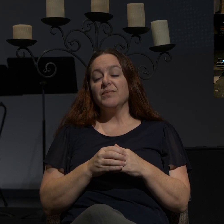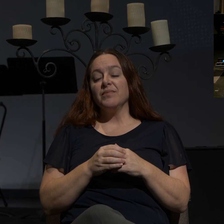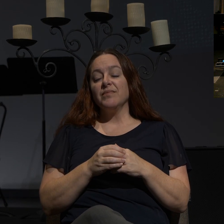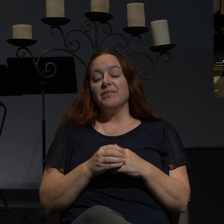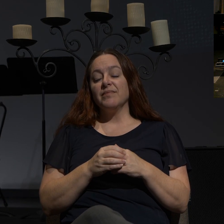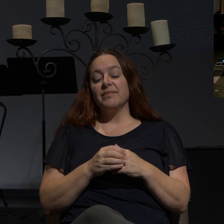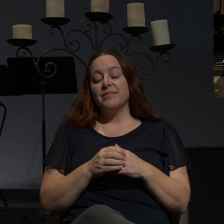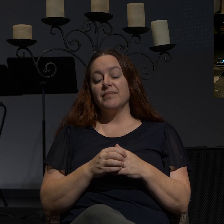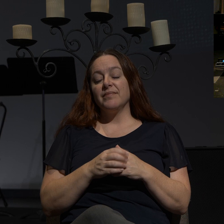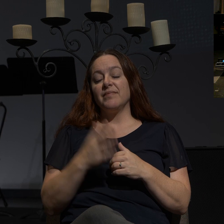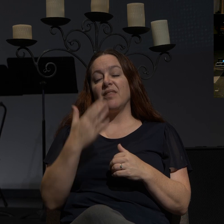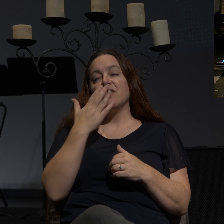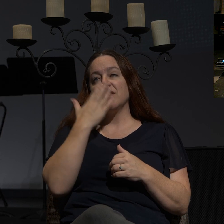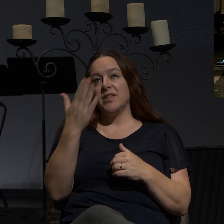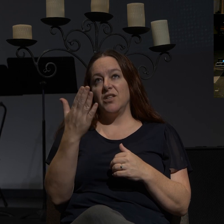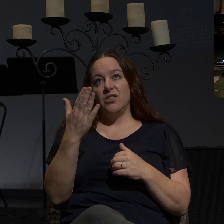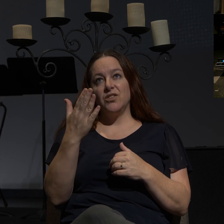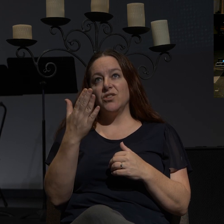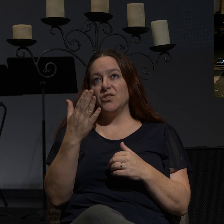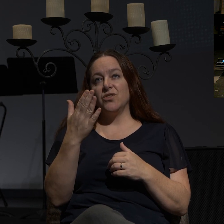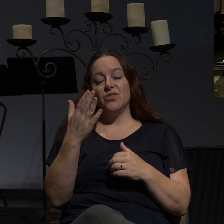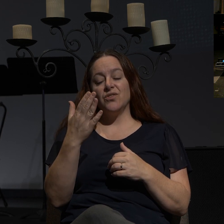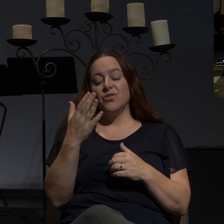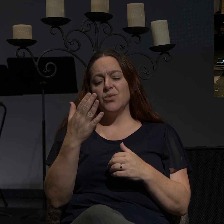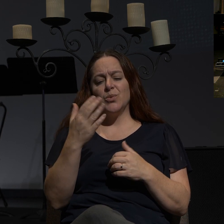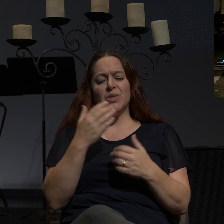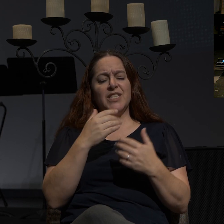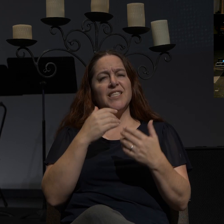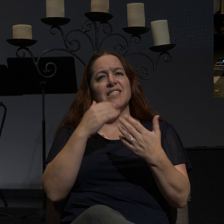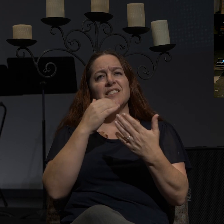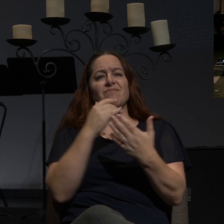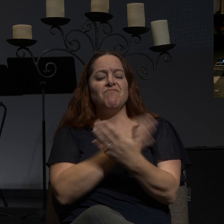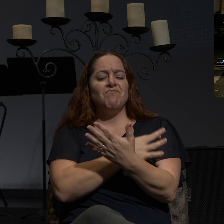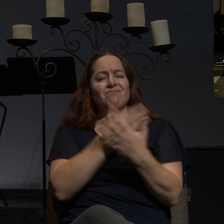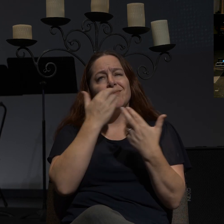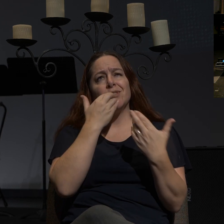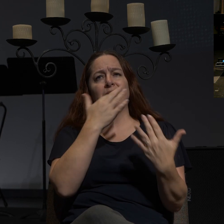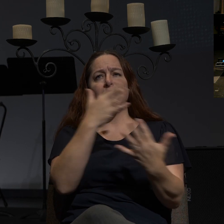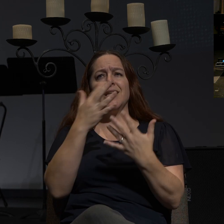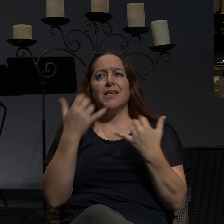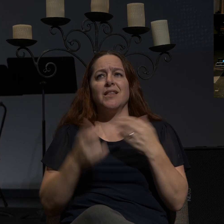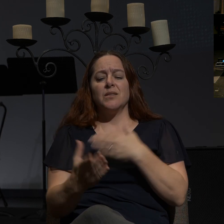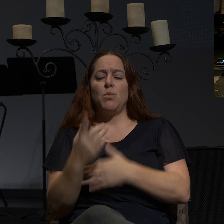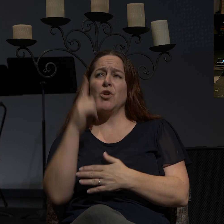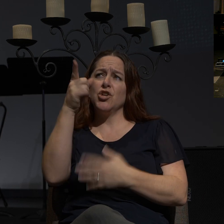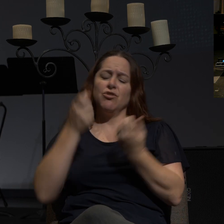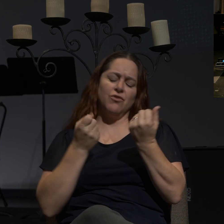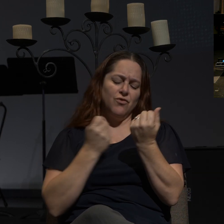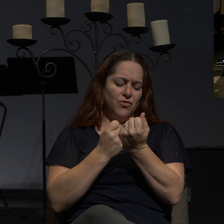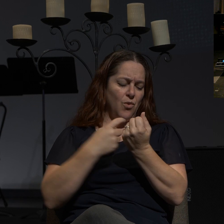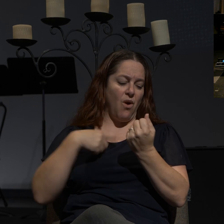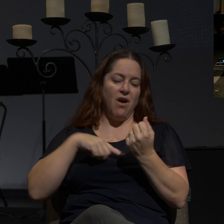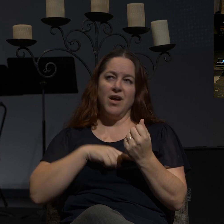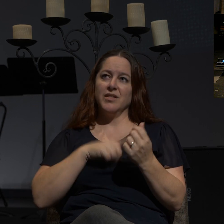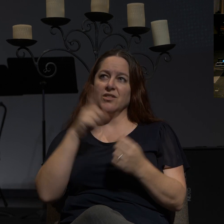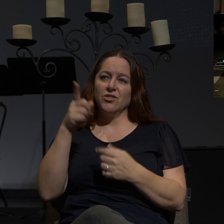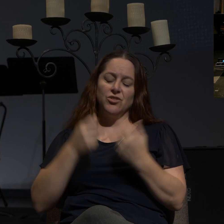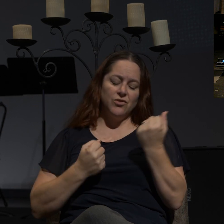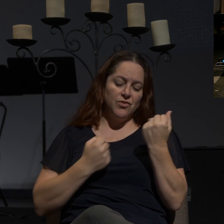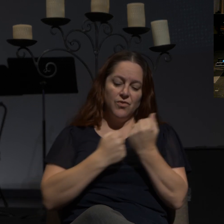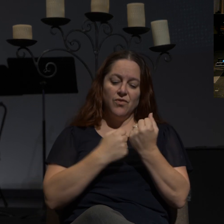just thank you. Just even singing this morning that you're for us, you're for us, you're for